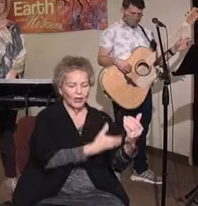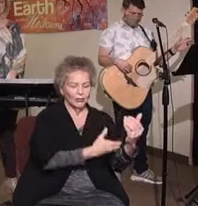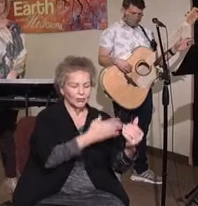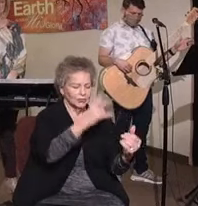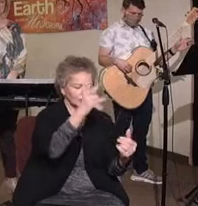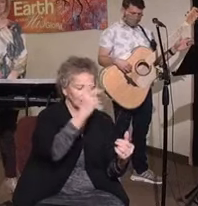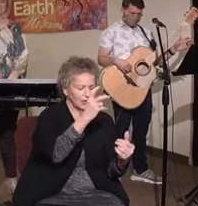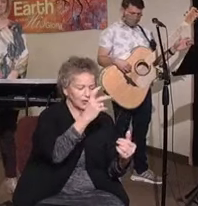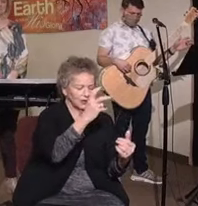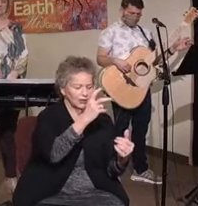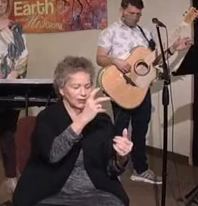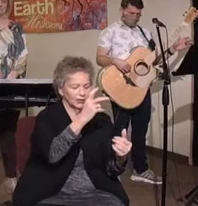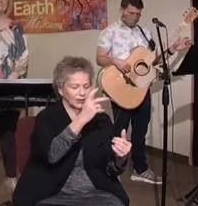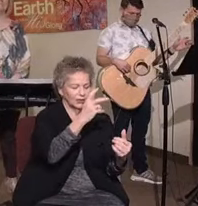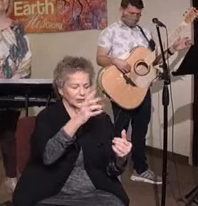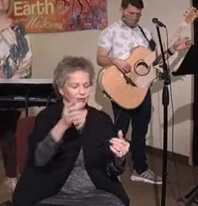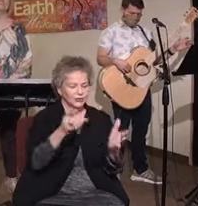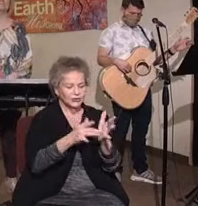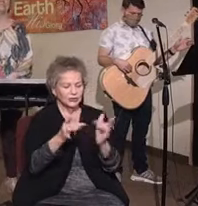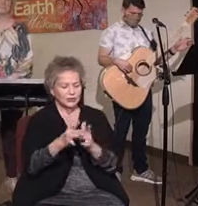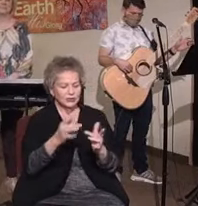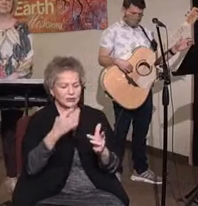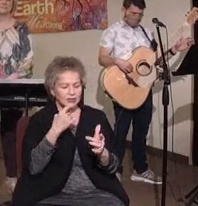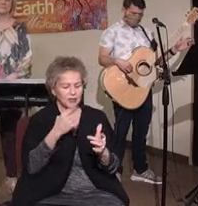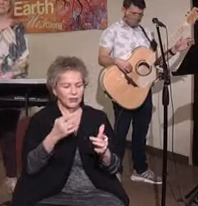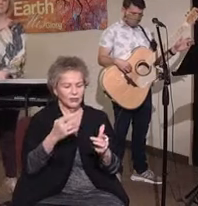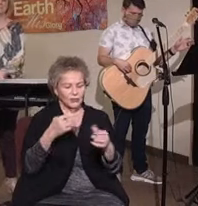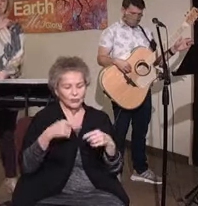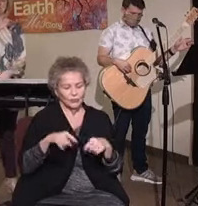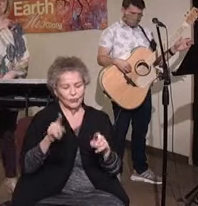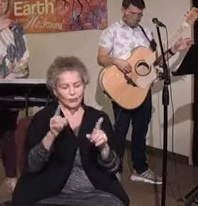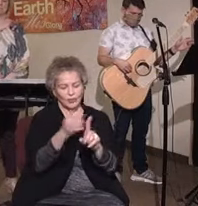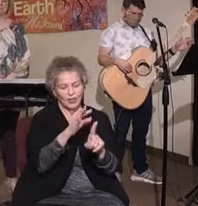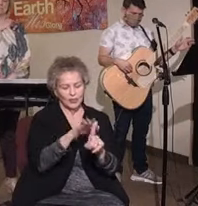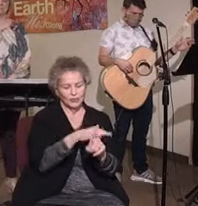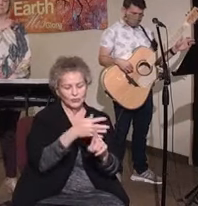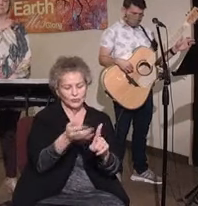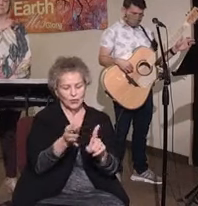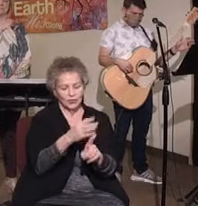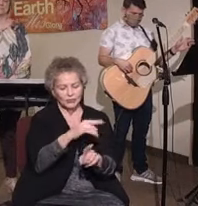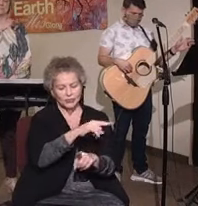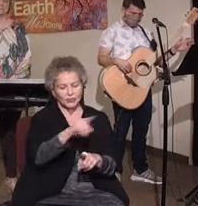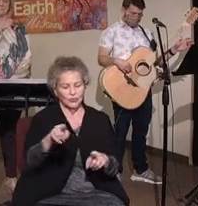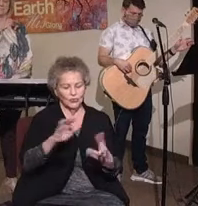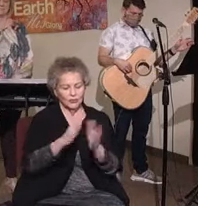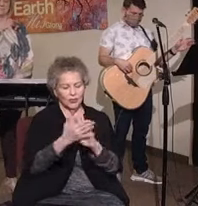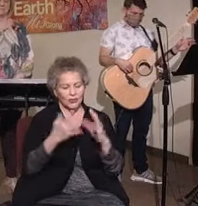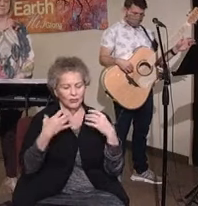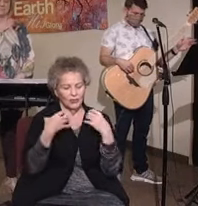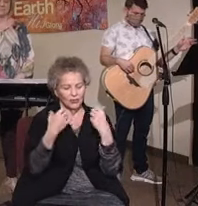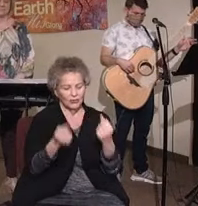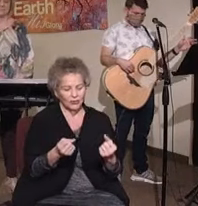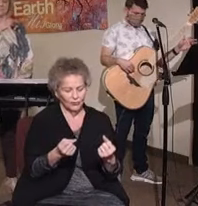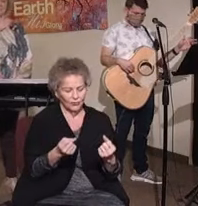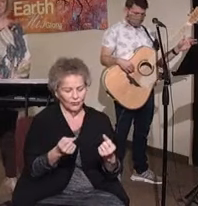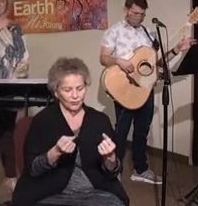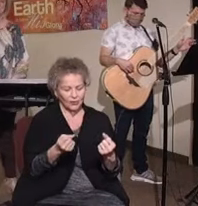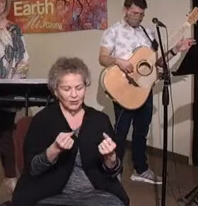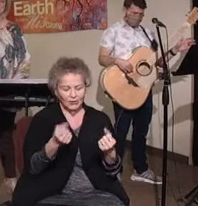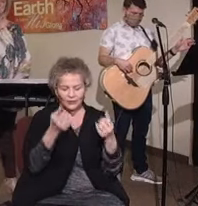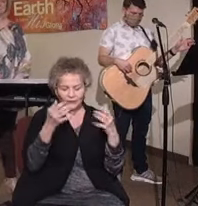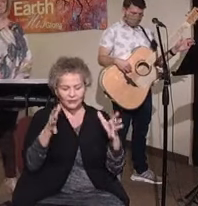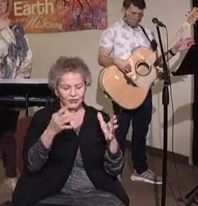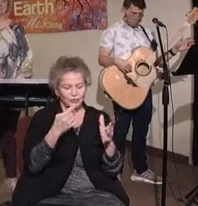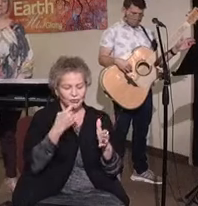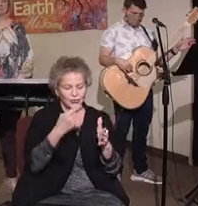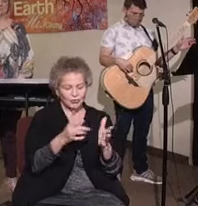said, by my stripes you are healed. It's in the Bible about the trials you're going to go through